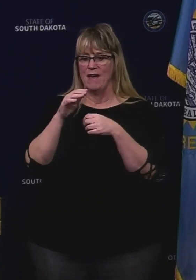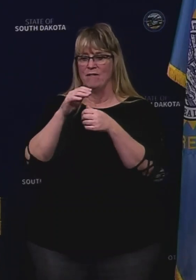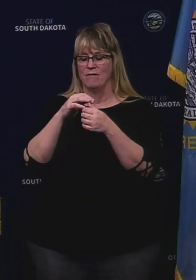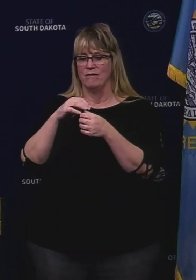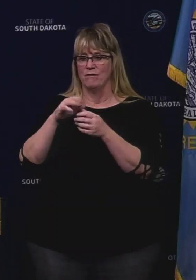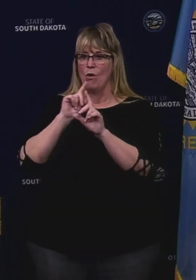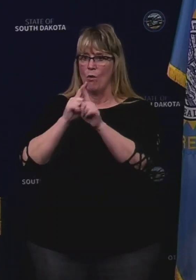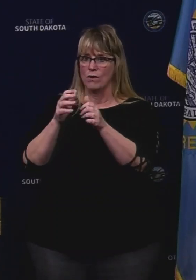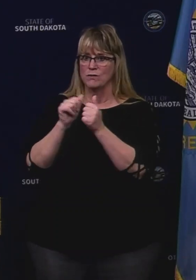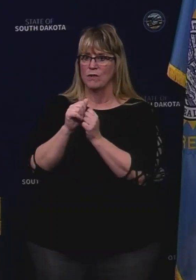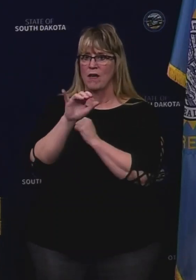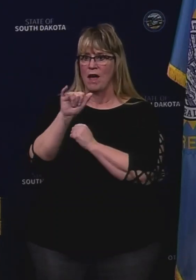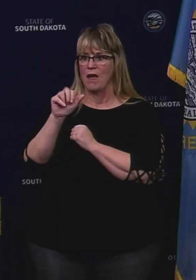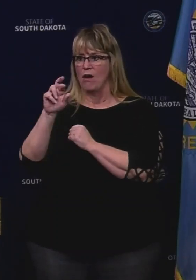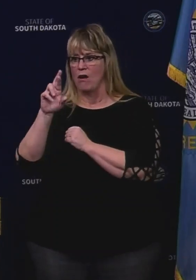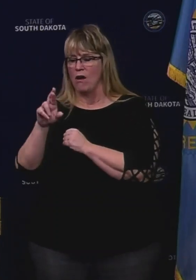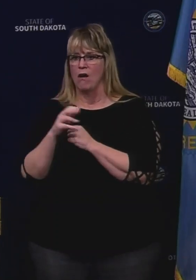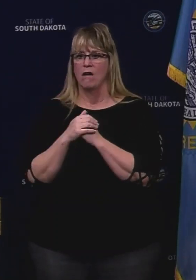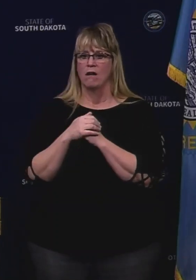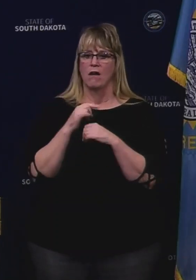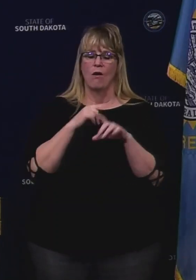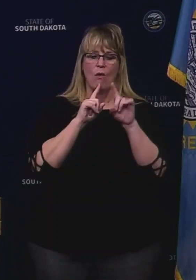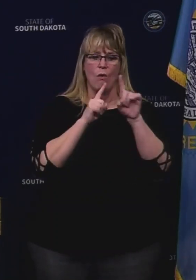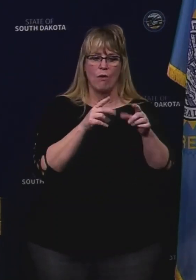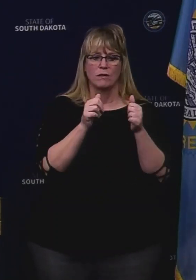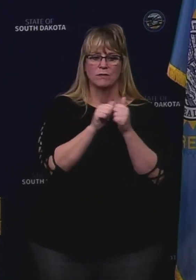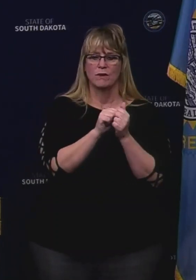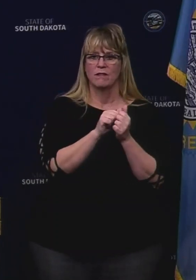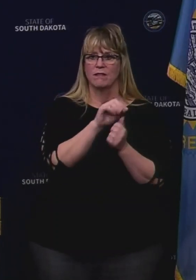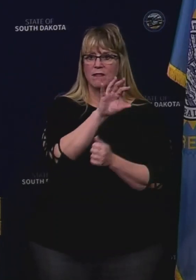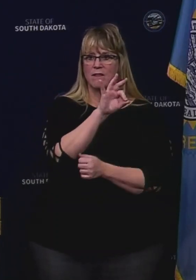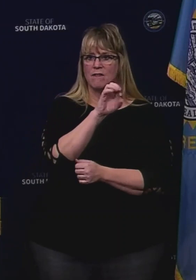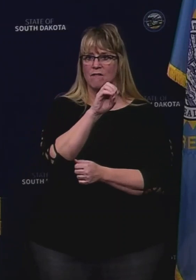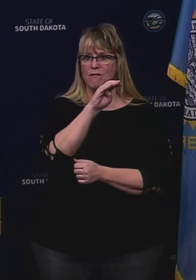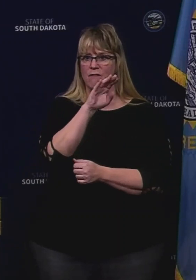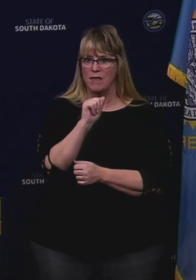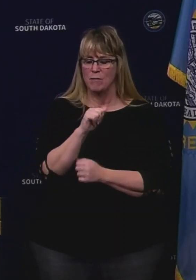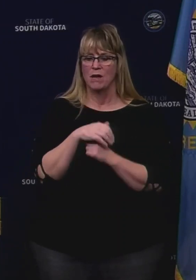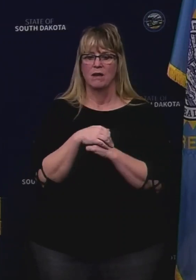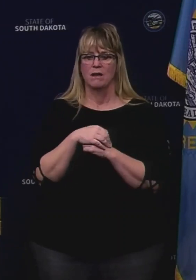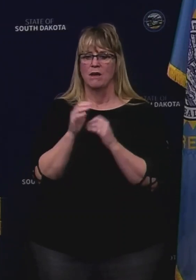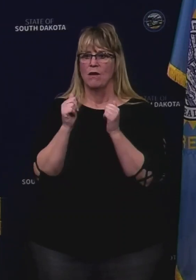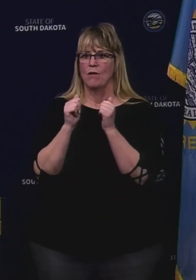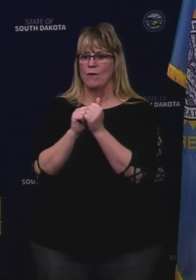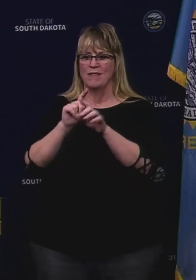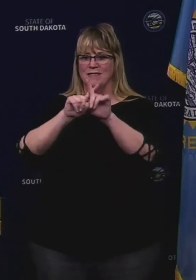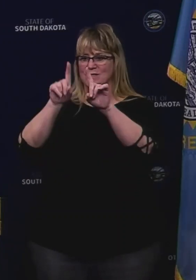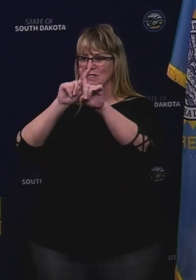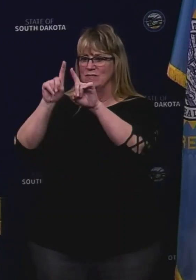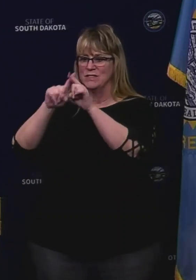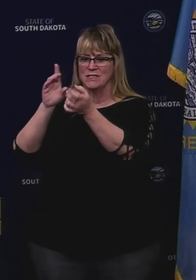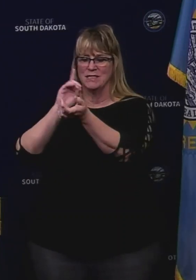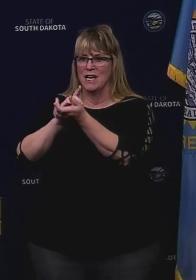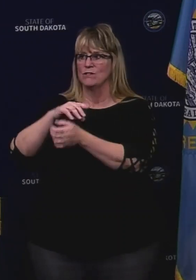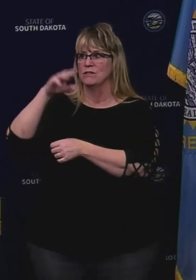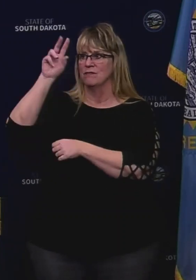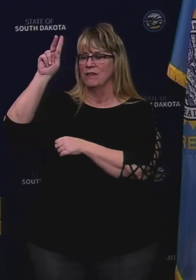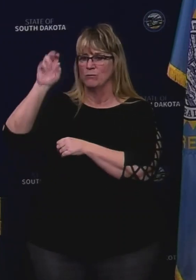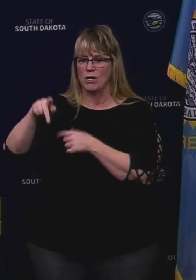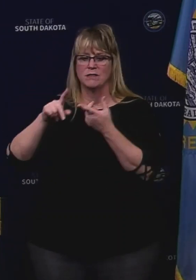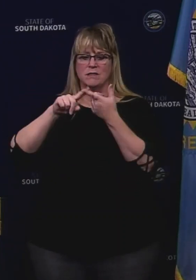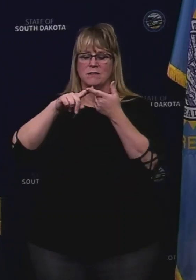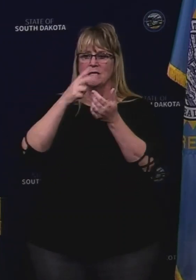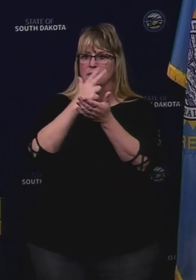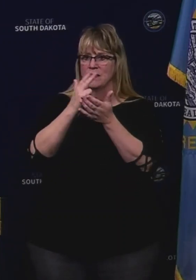We place orders with FEMA. We also talk directly with the Admiral. We talk directly with Dr. Birx, Dr. Fauci, the Vice President, the Secretary